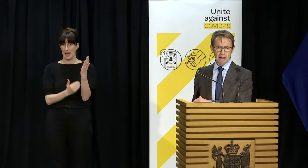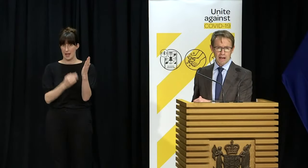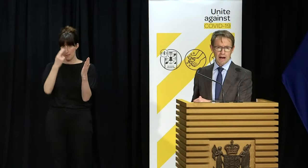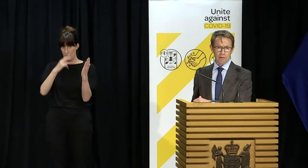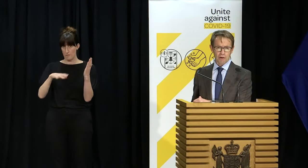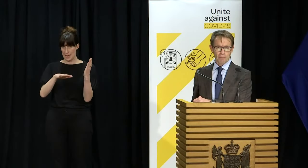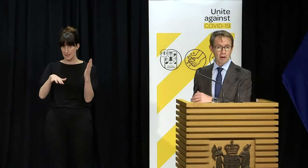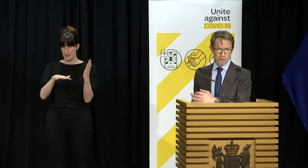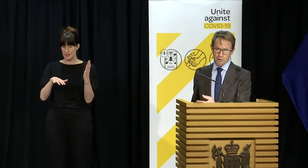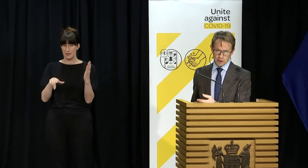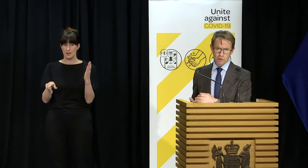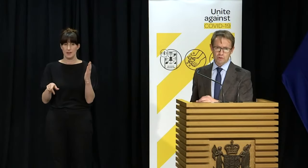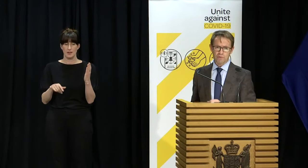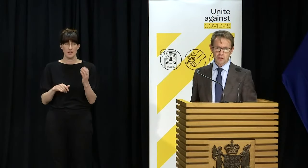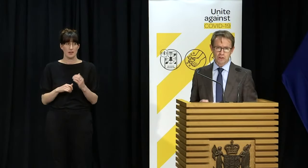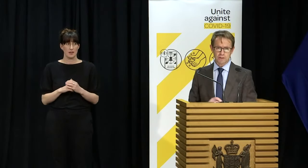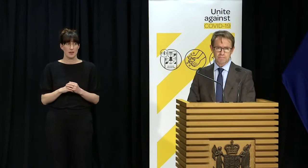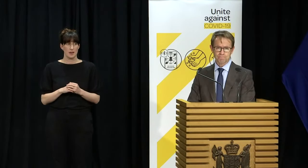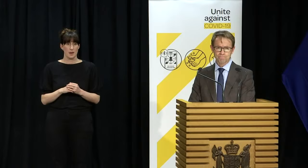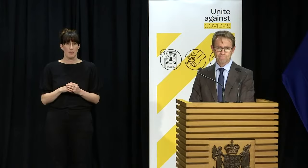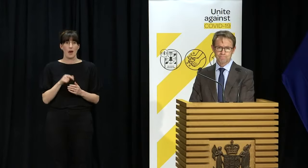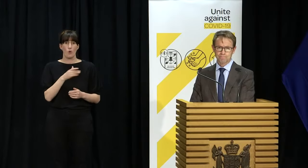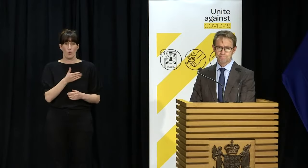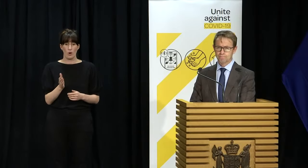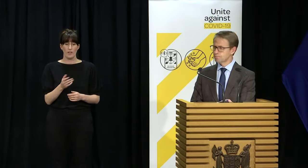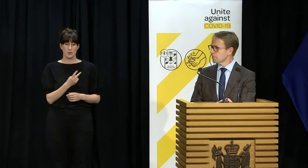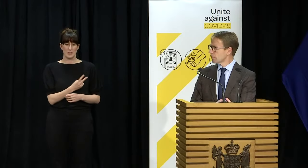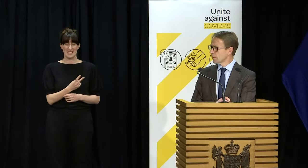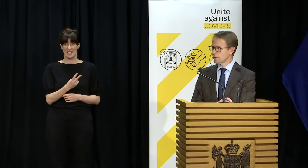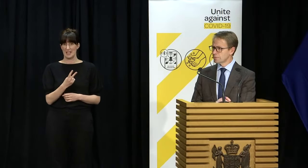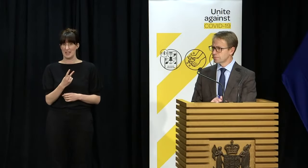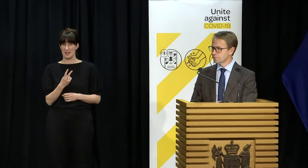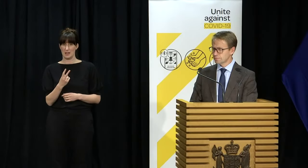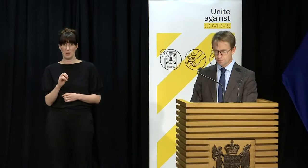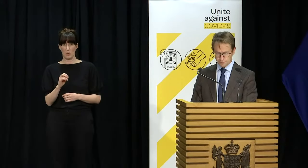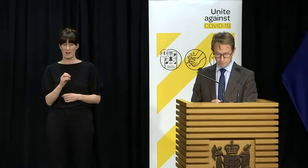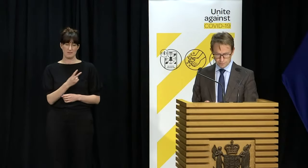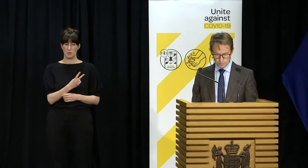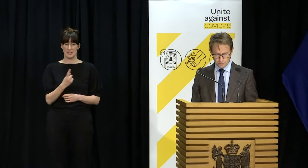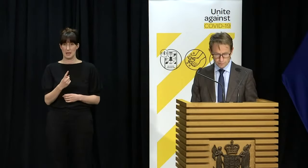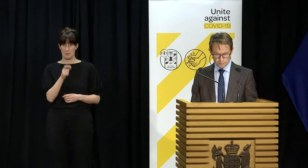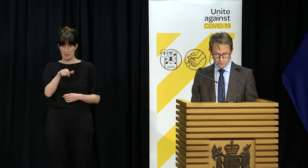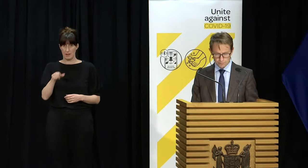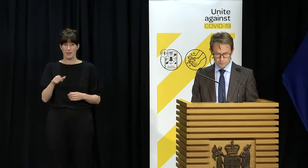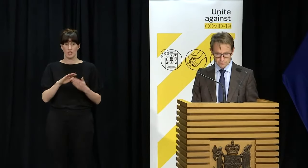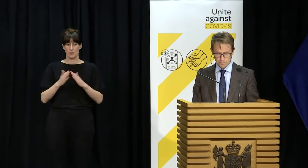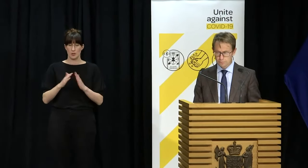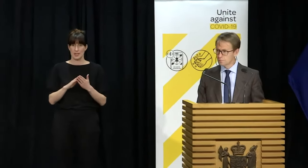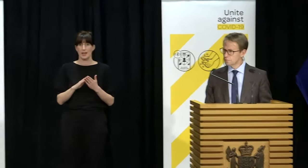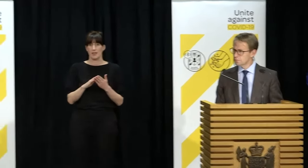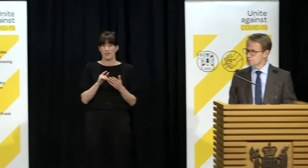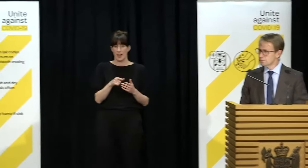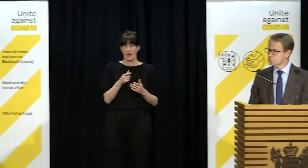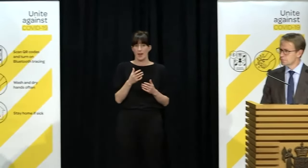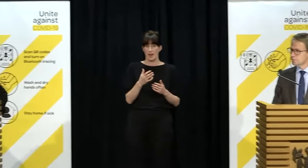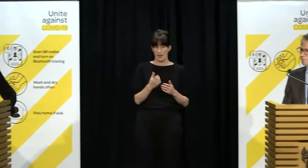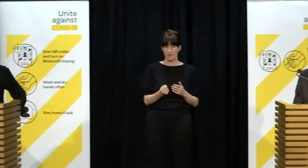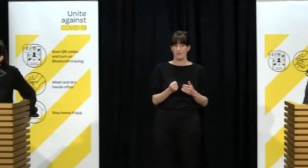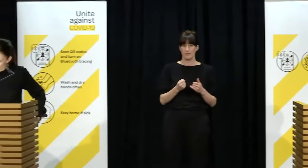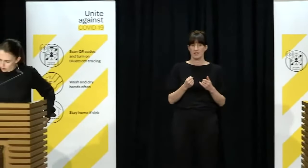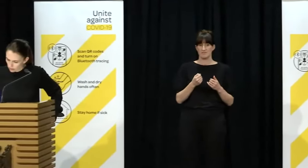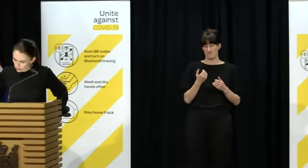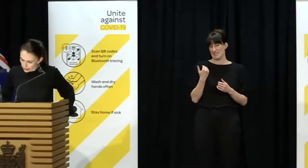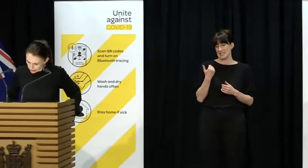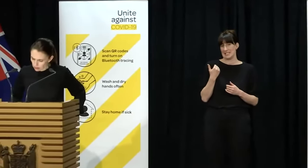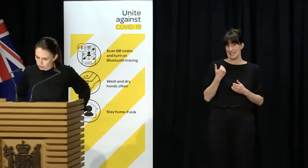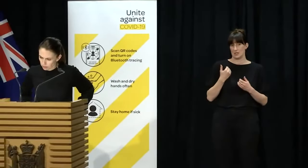are very acute infections. On the 48 hours. New Zealand has requested that the travel deadline